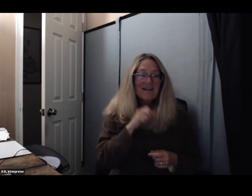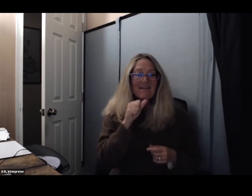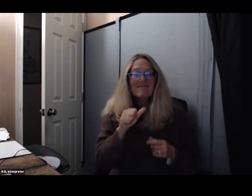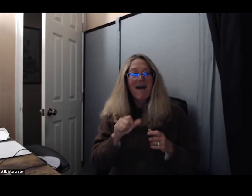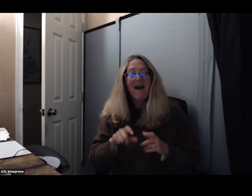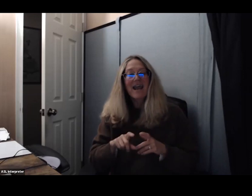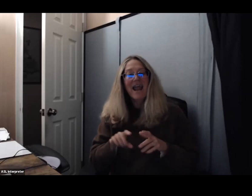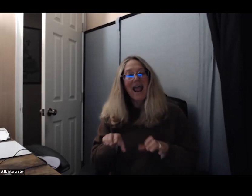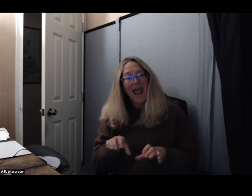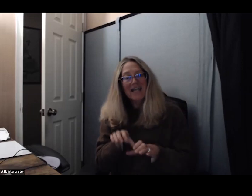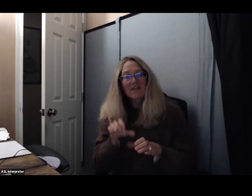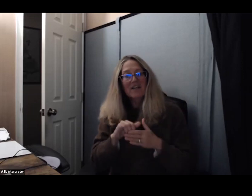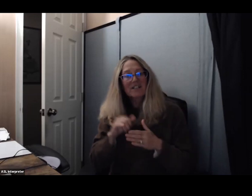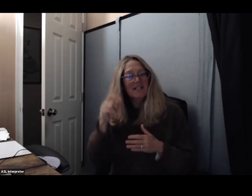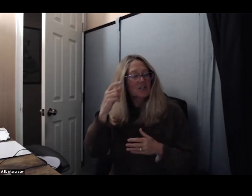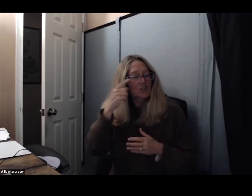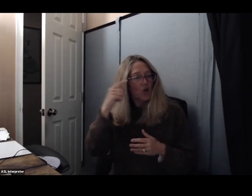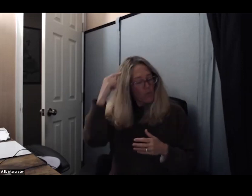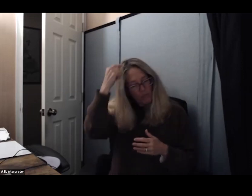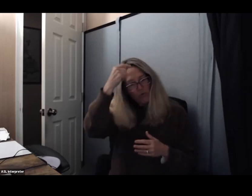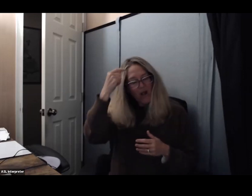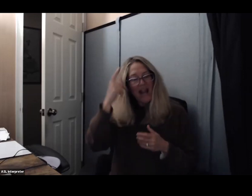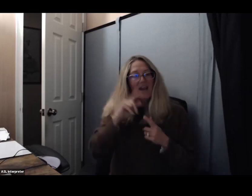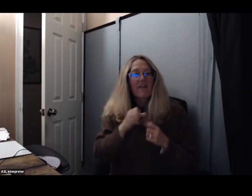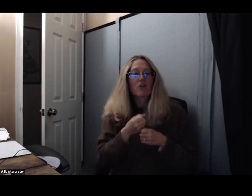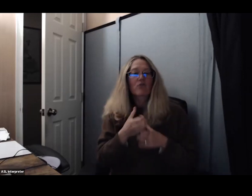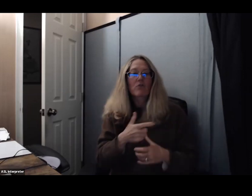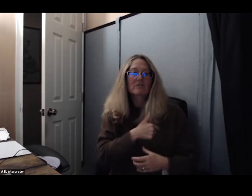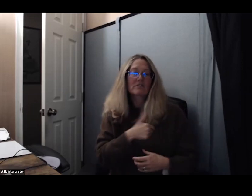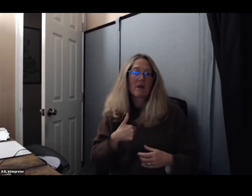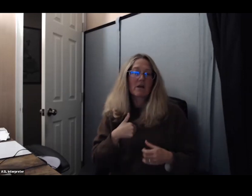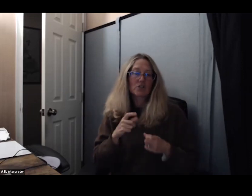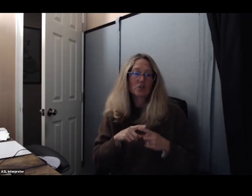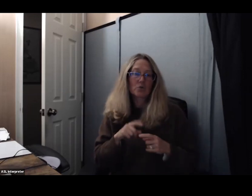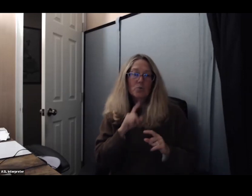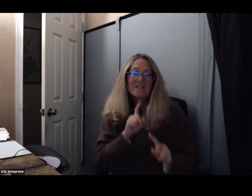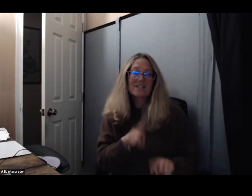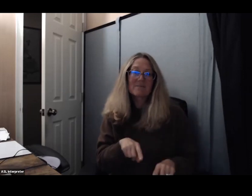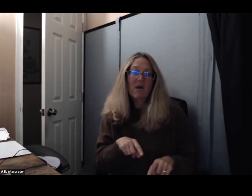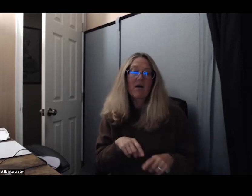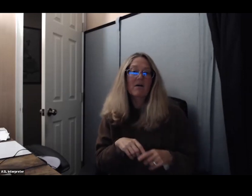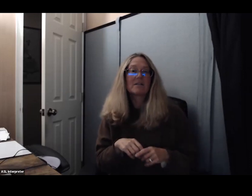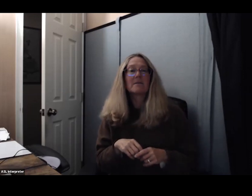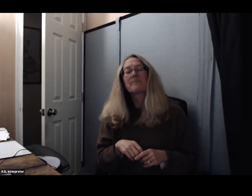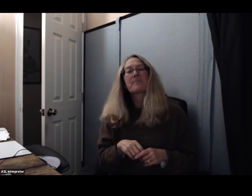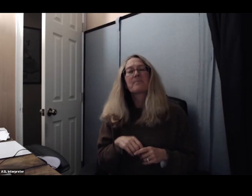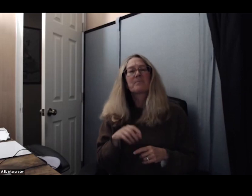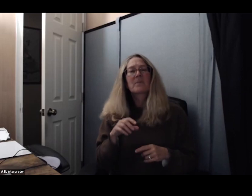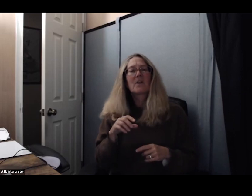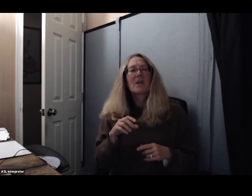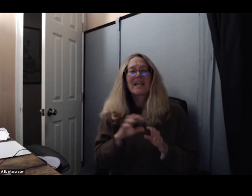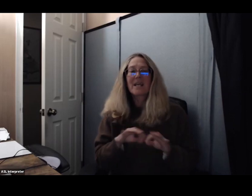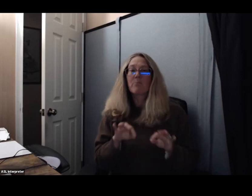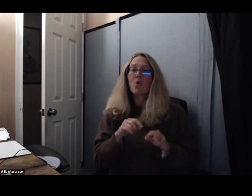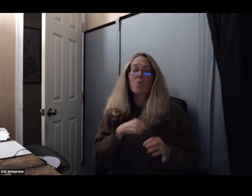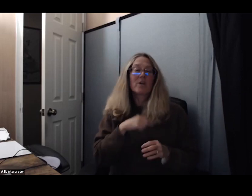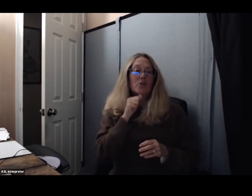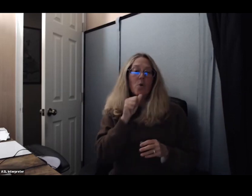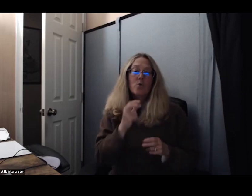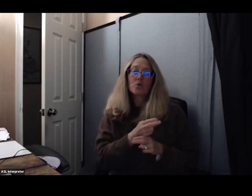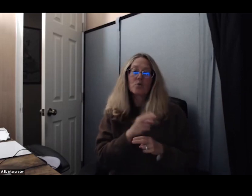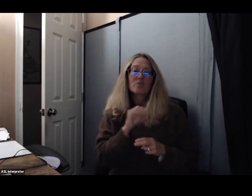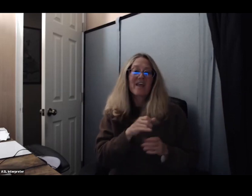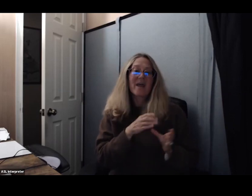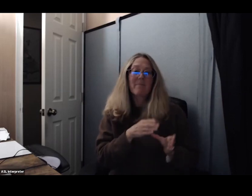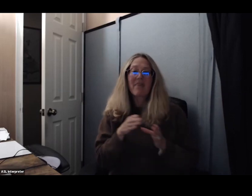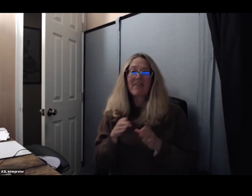brain that are necessary for the sound-letter correspondence. So it's real important that we don't use those methods at